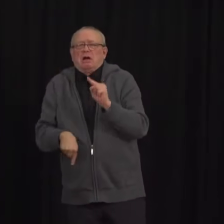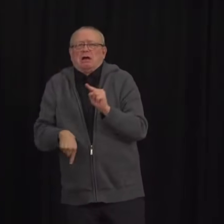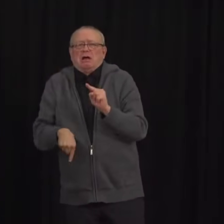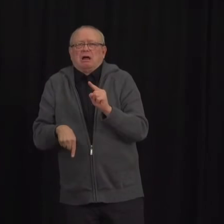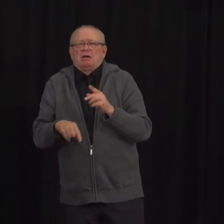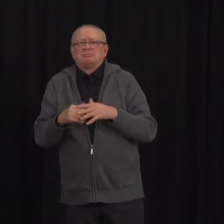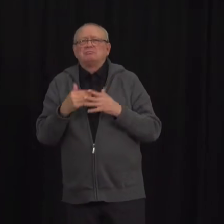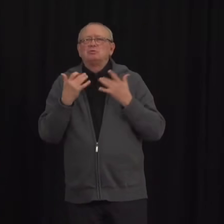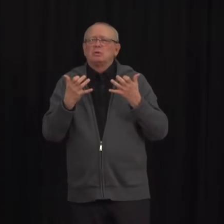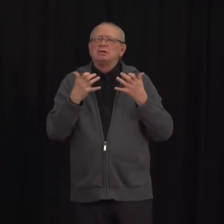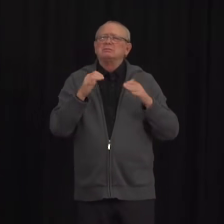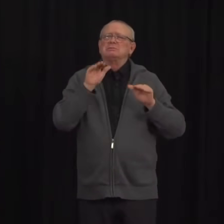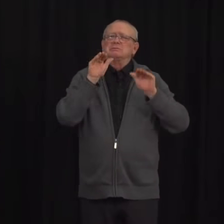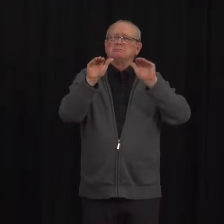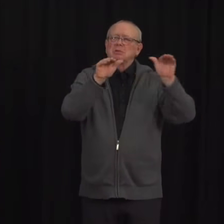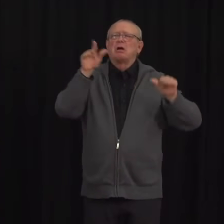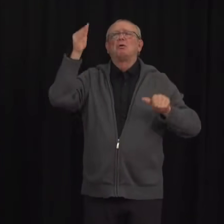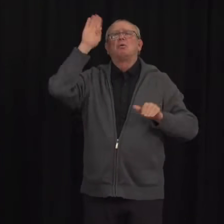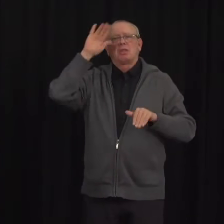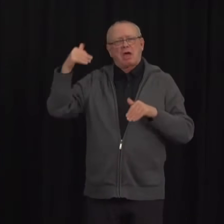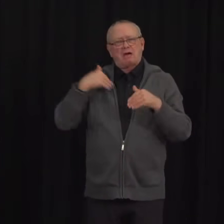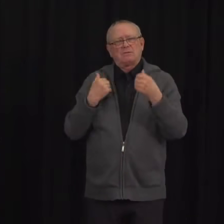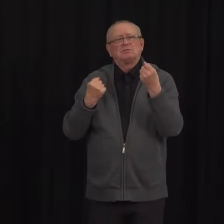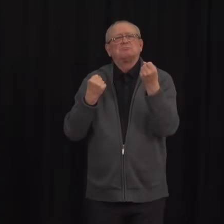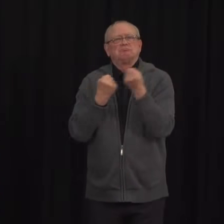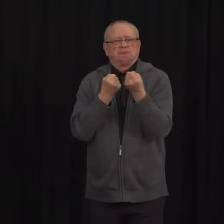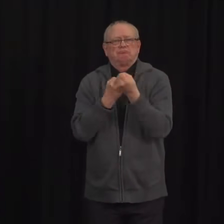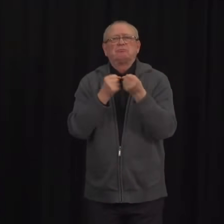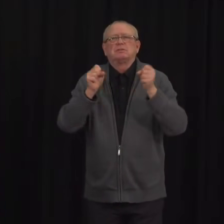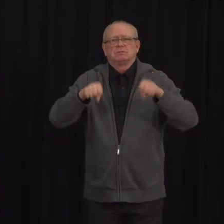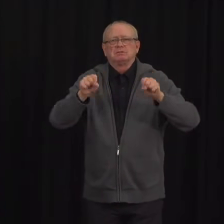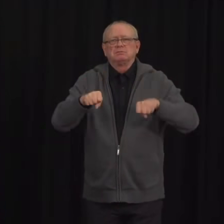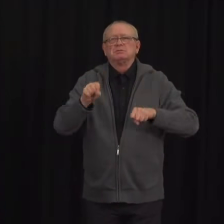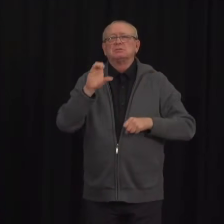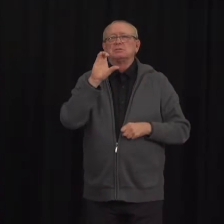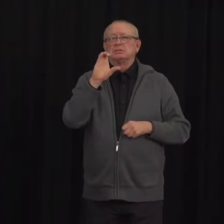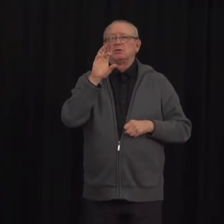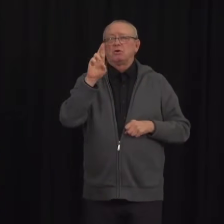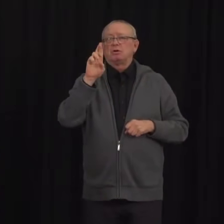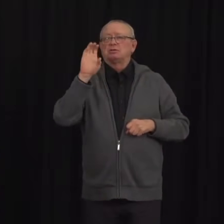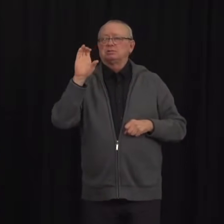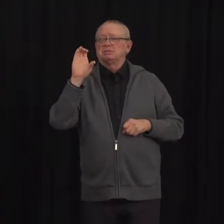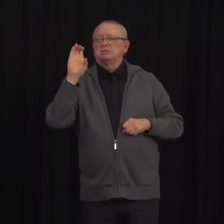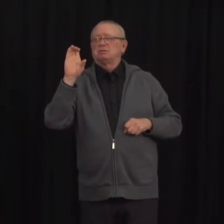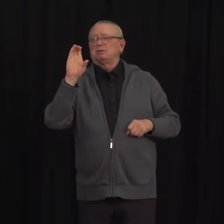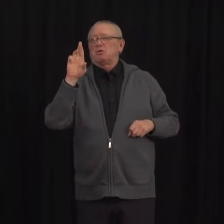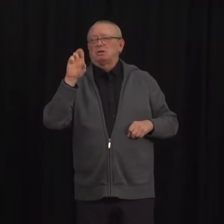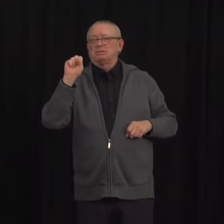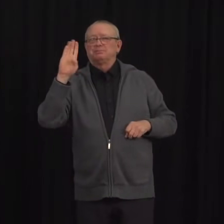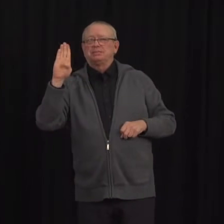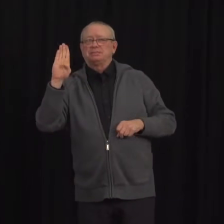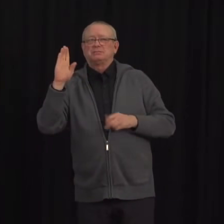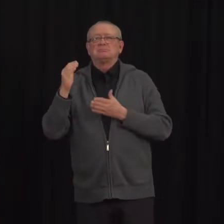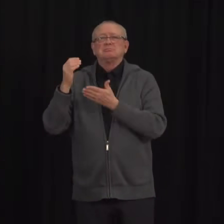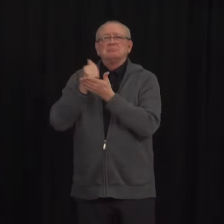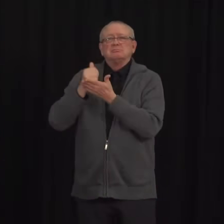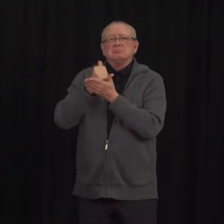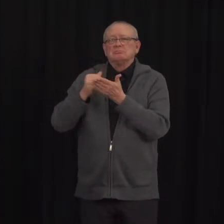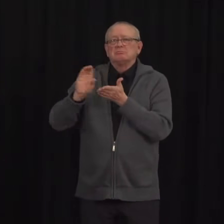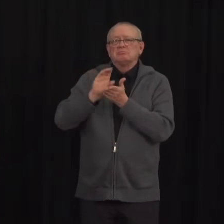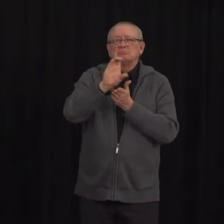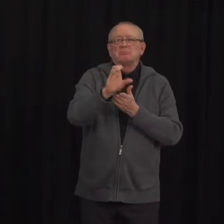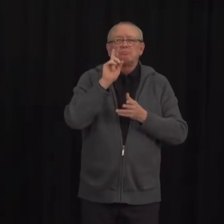there are supports available. The Canada Recovery Sickness Benefit gives income support to employed and